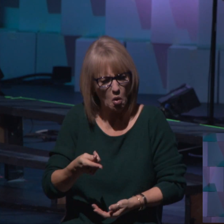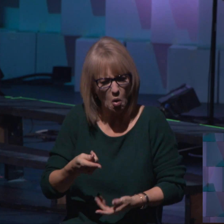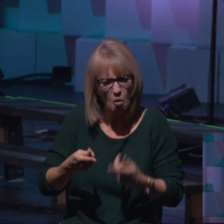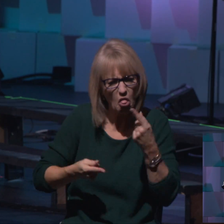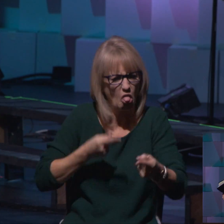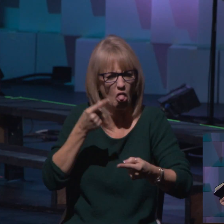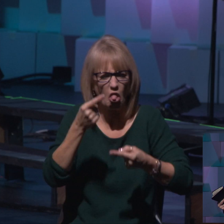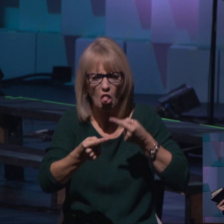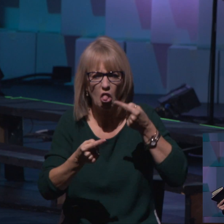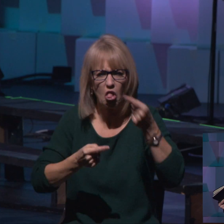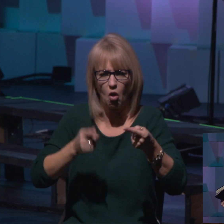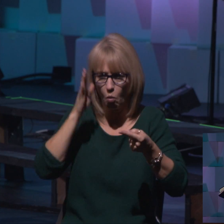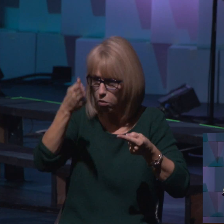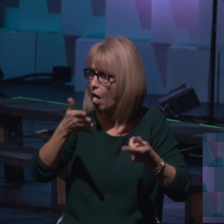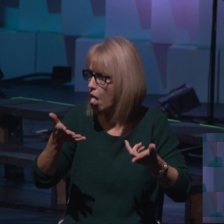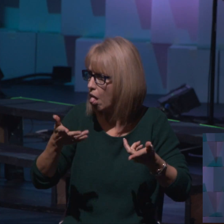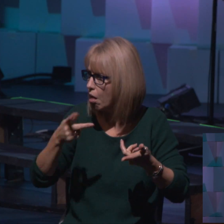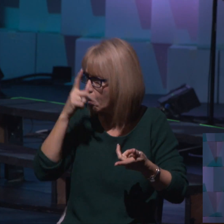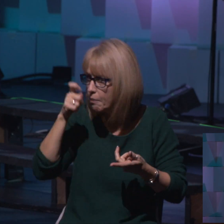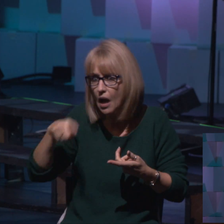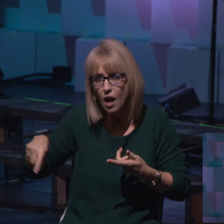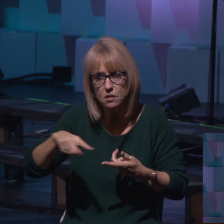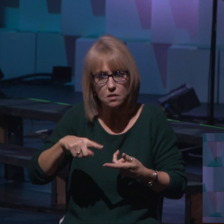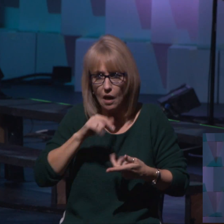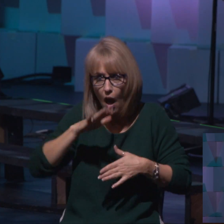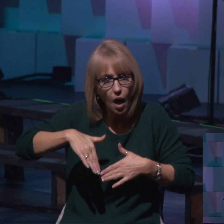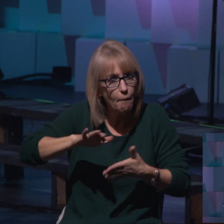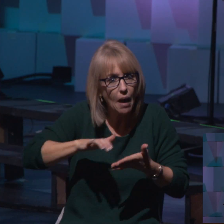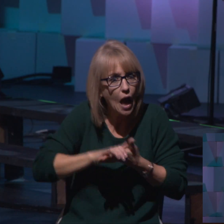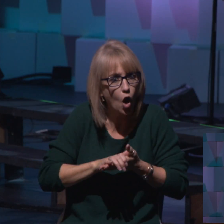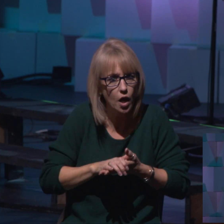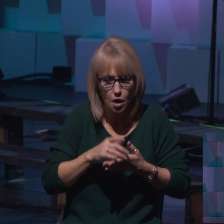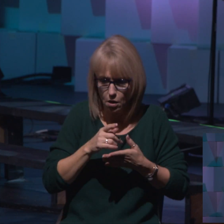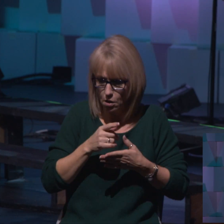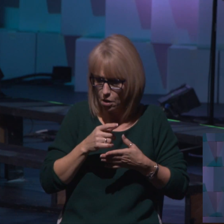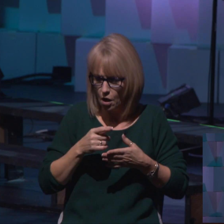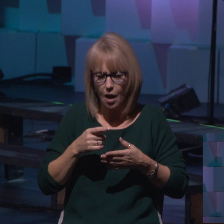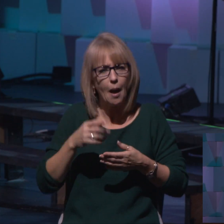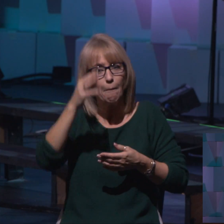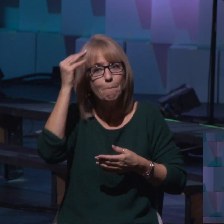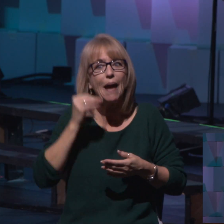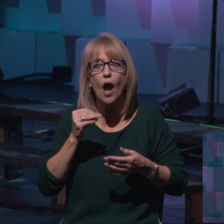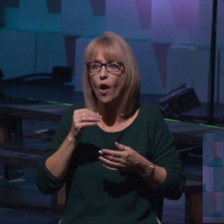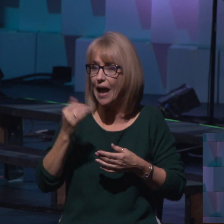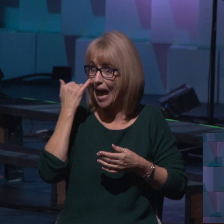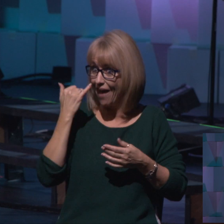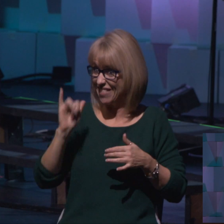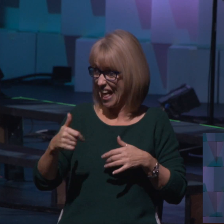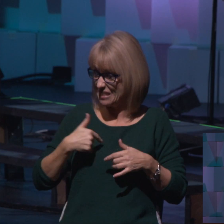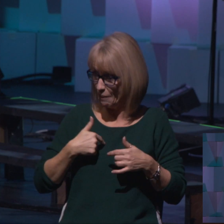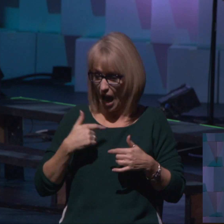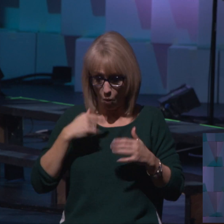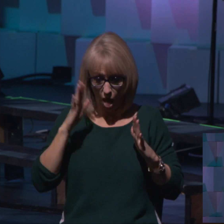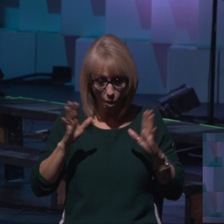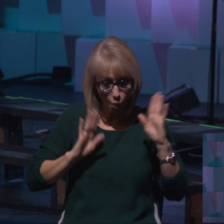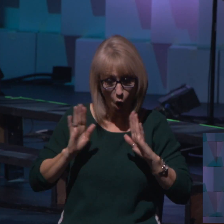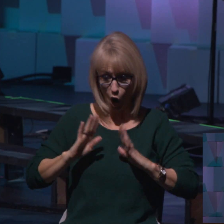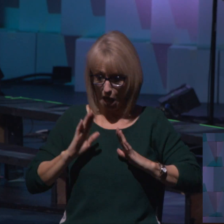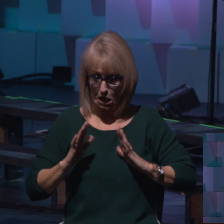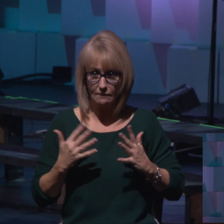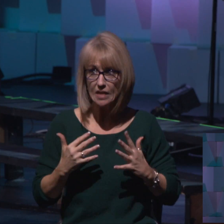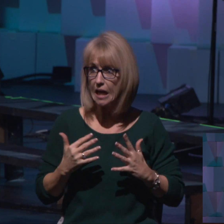her friends, by the expectations around. So she could have been worried, fearsome, what's going on, what's going to happen? But